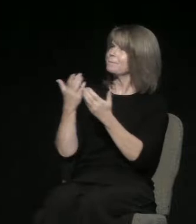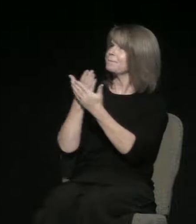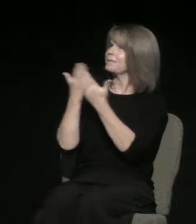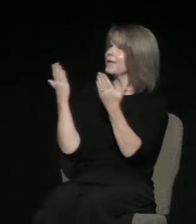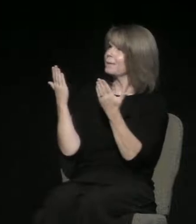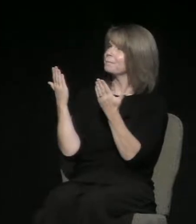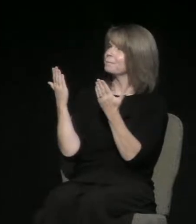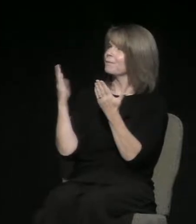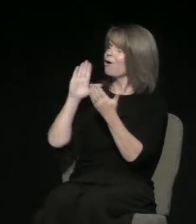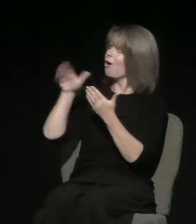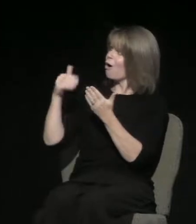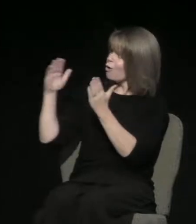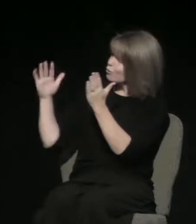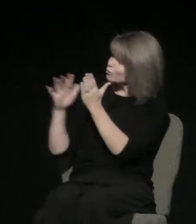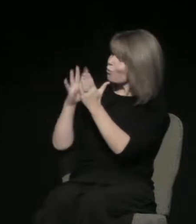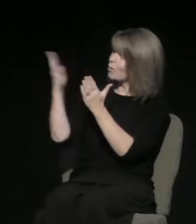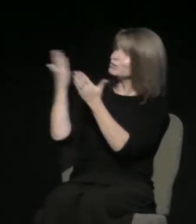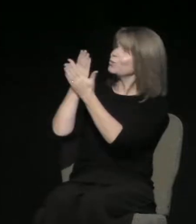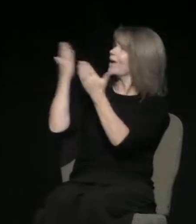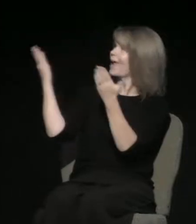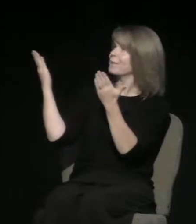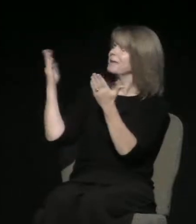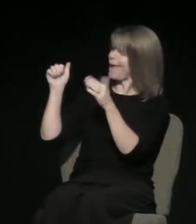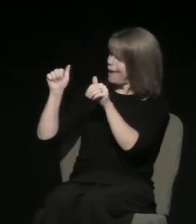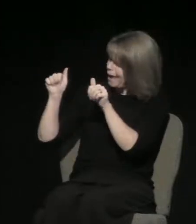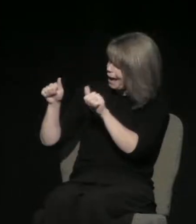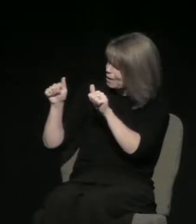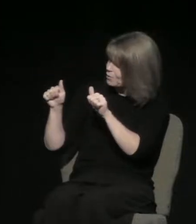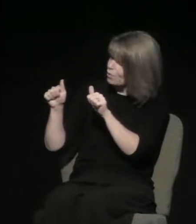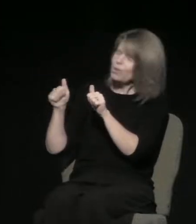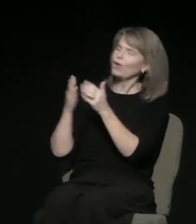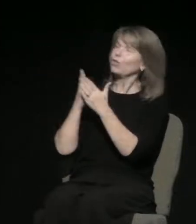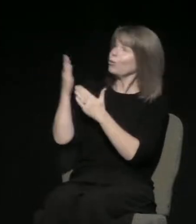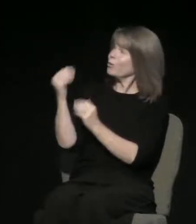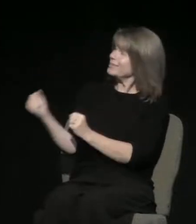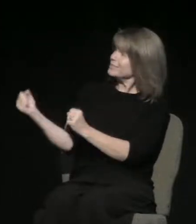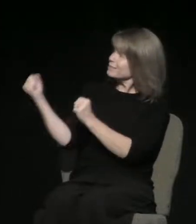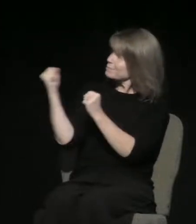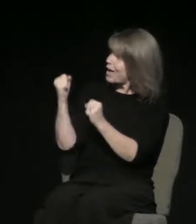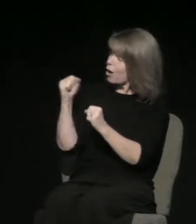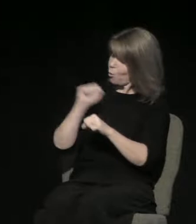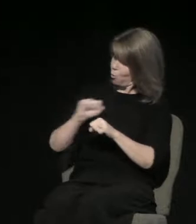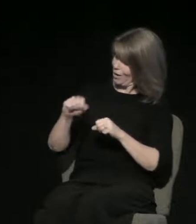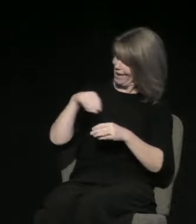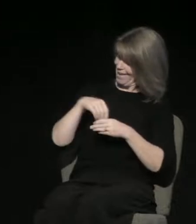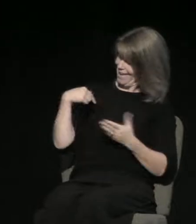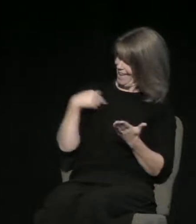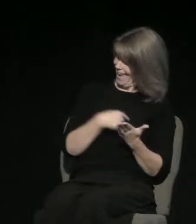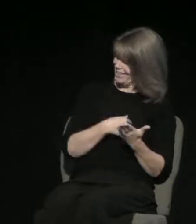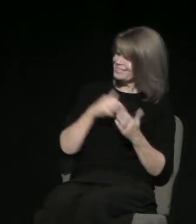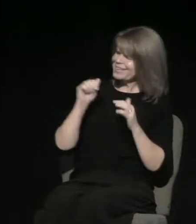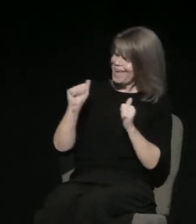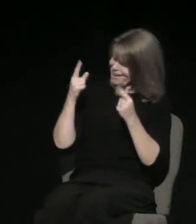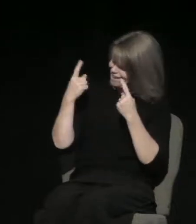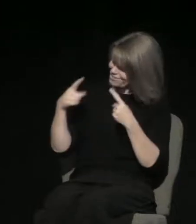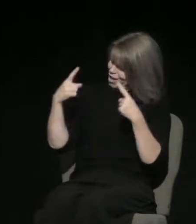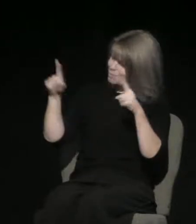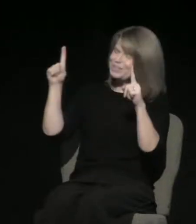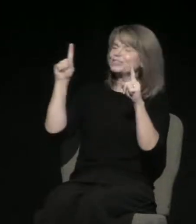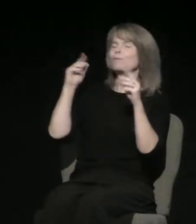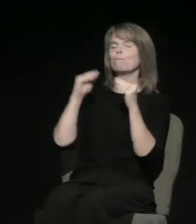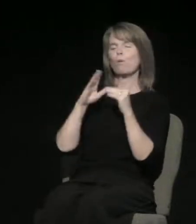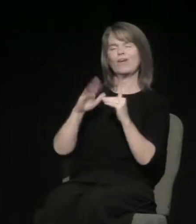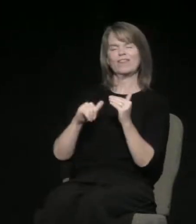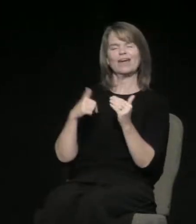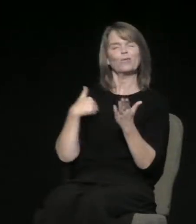Now all glory to God Who is able Through his mighty power At work within us To accomplish Infinitely more Than we might